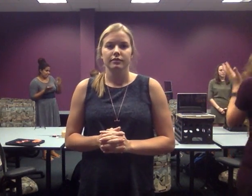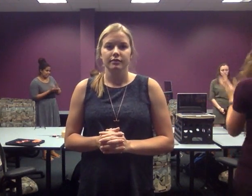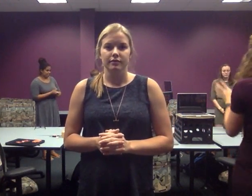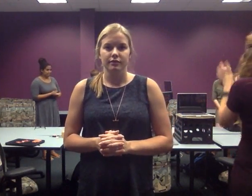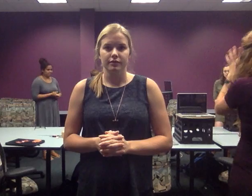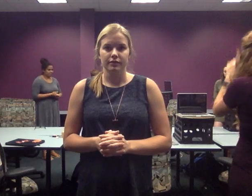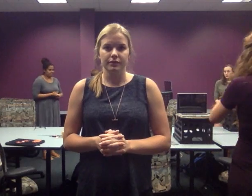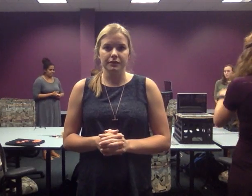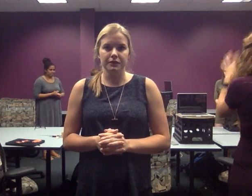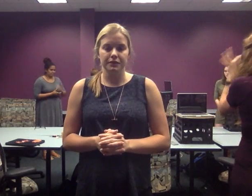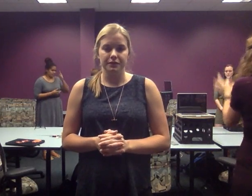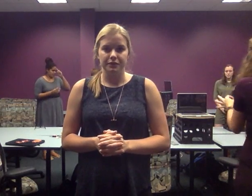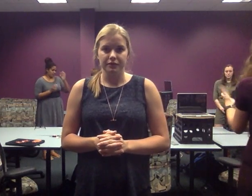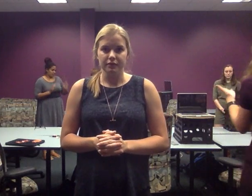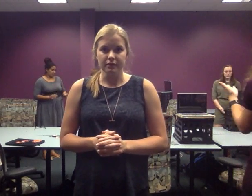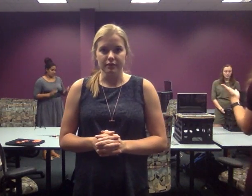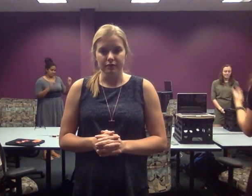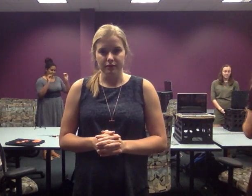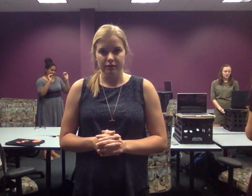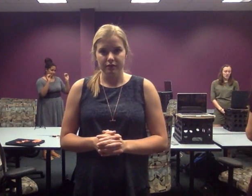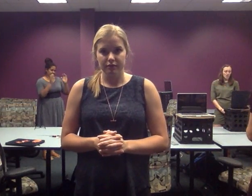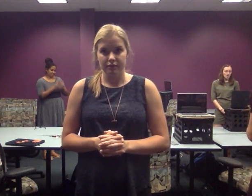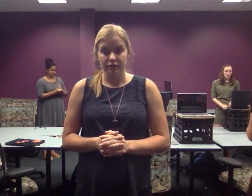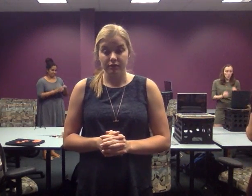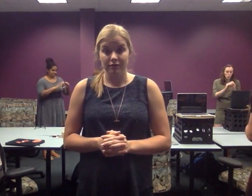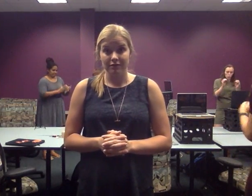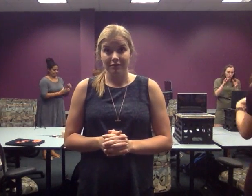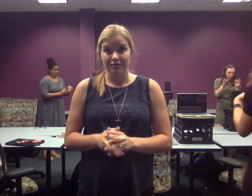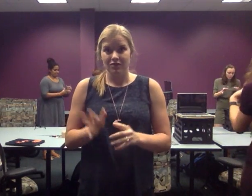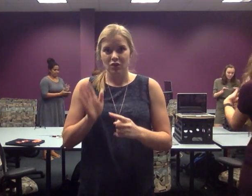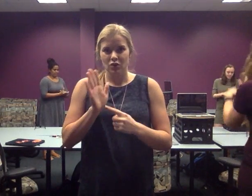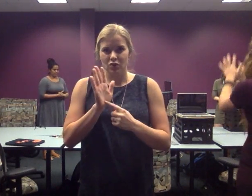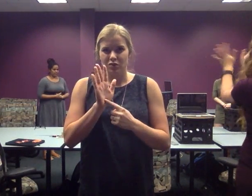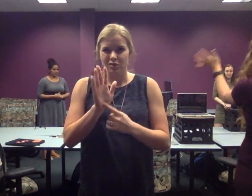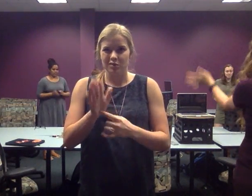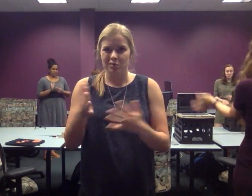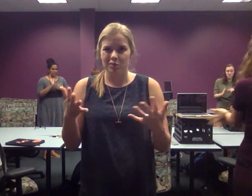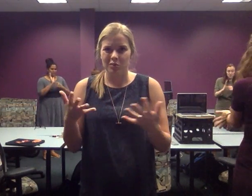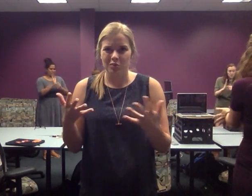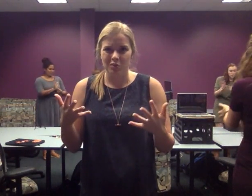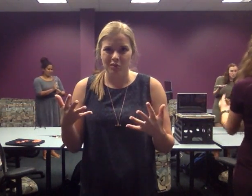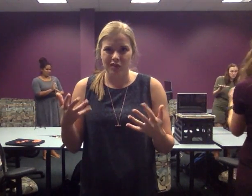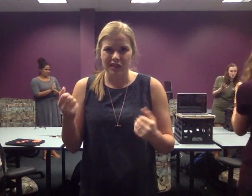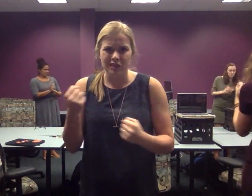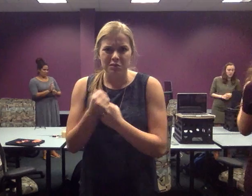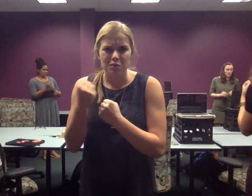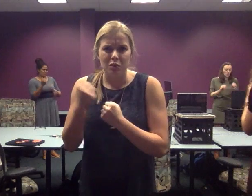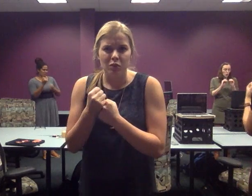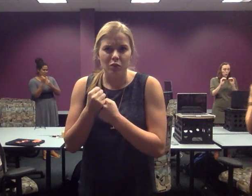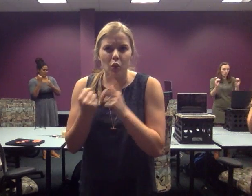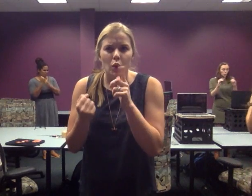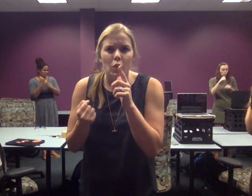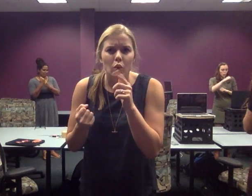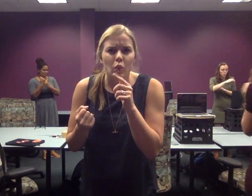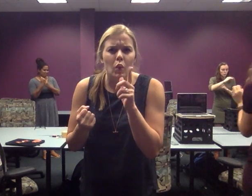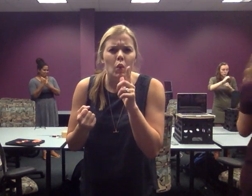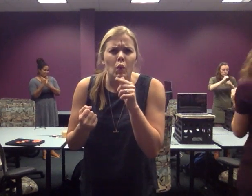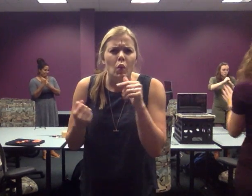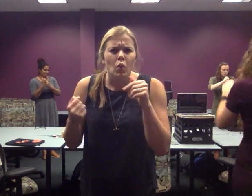So this shows you the lack of support. You only had 2/5 of your people people who actually support you, would help you